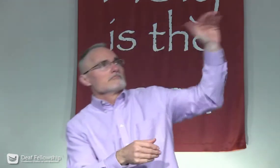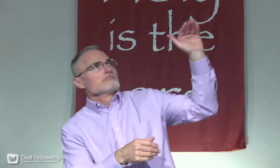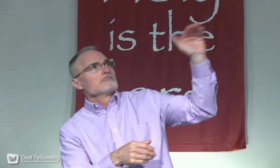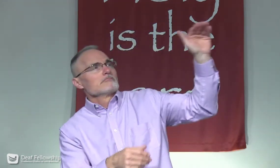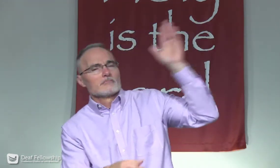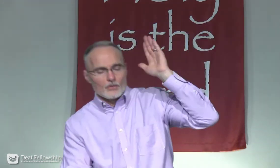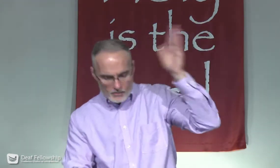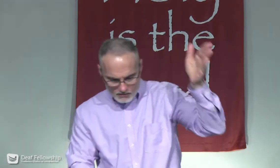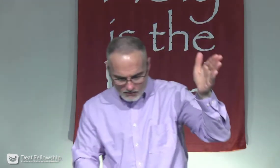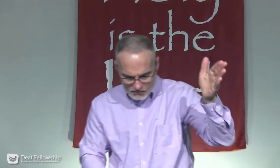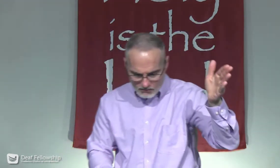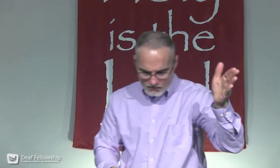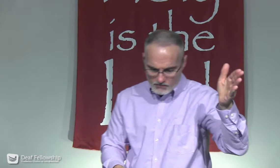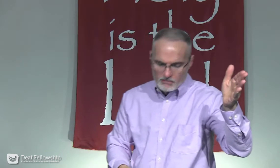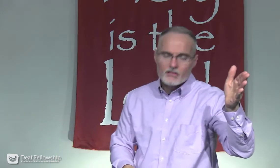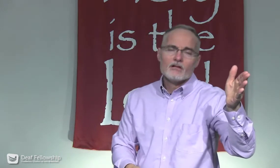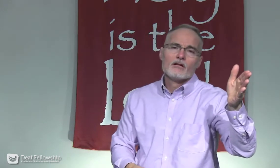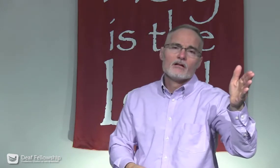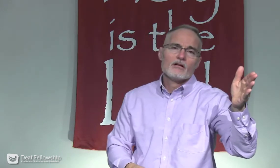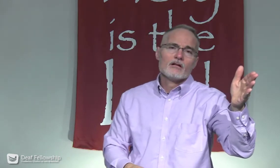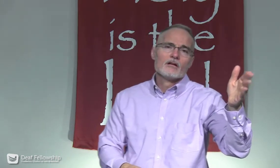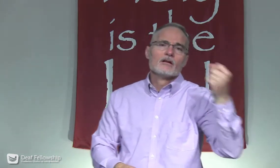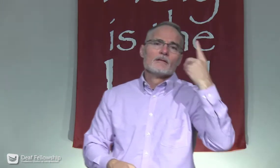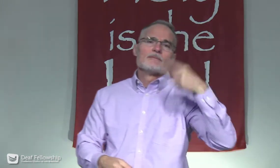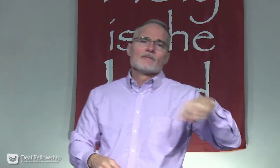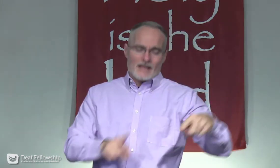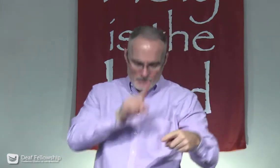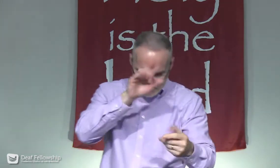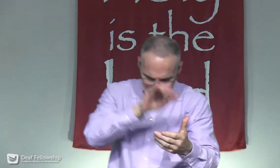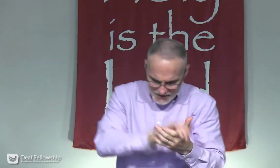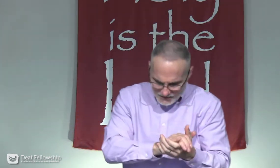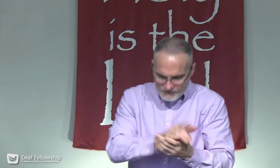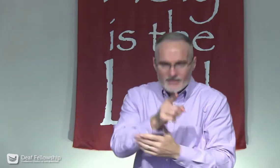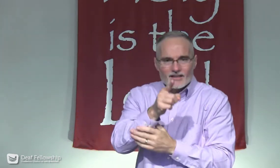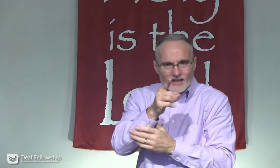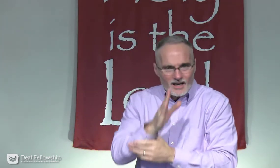You know, maybe as I'm close to death, I'll reach out to him.